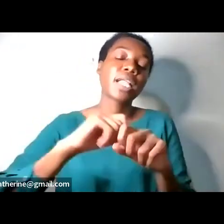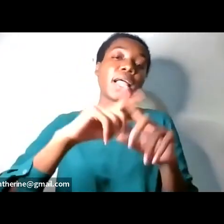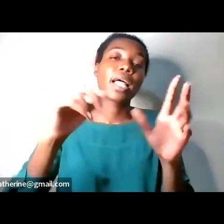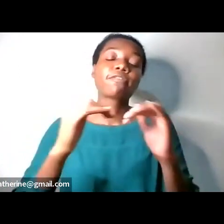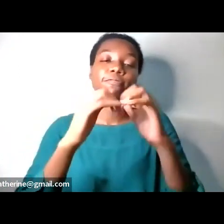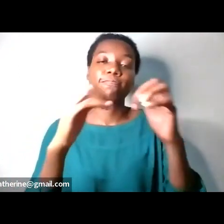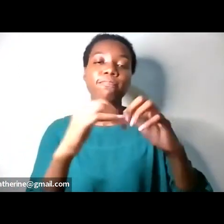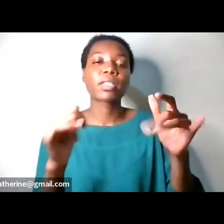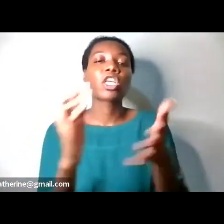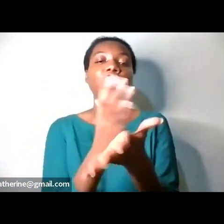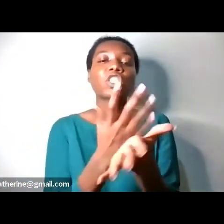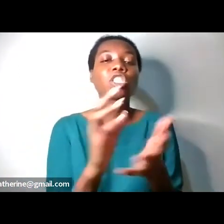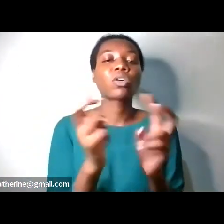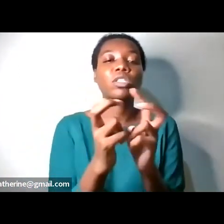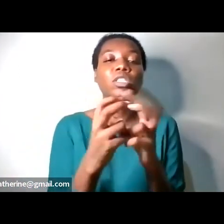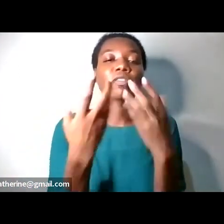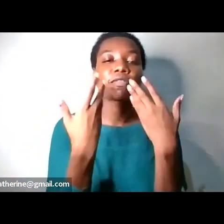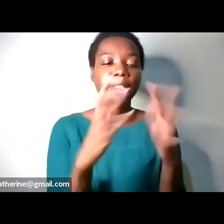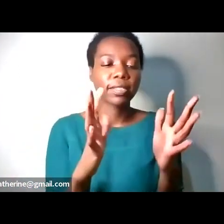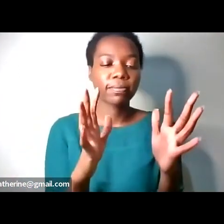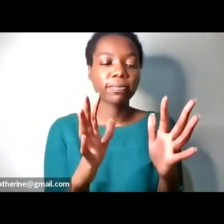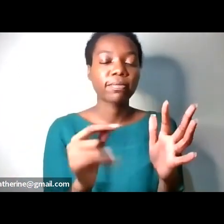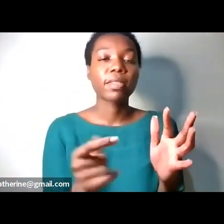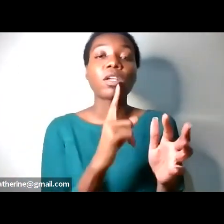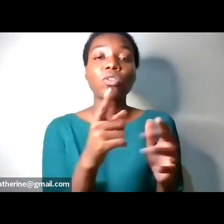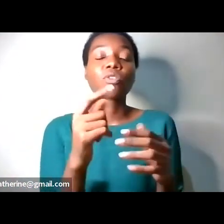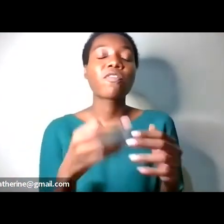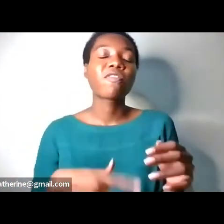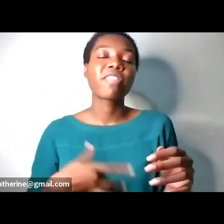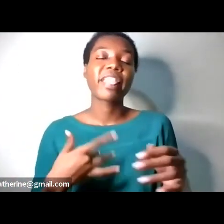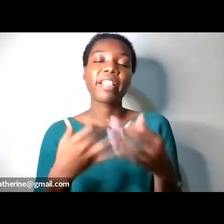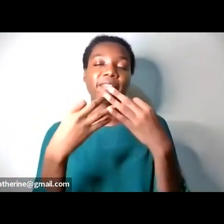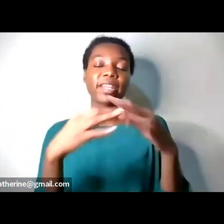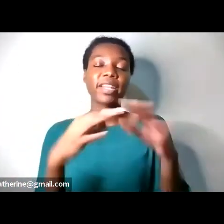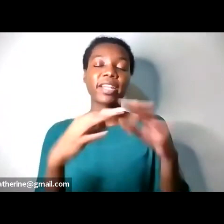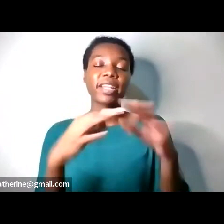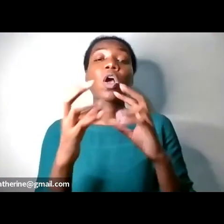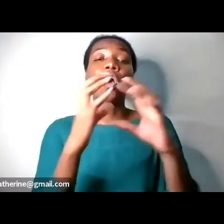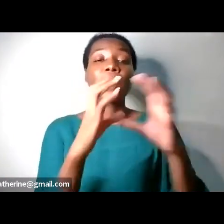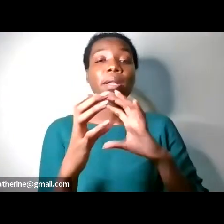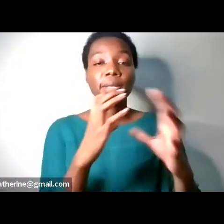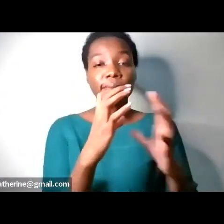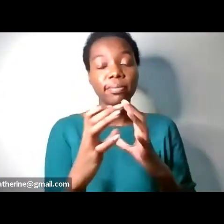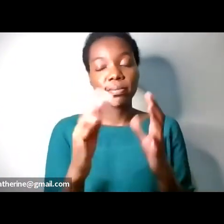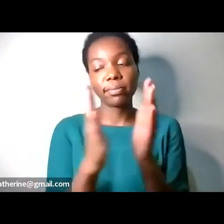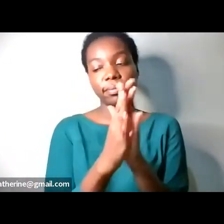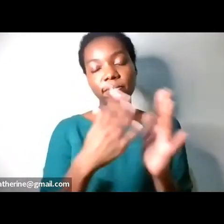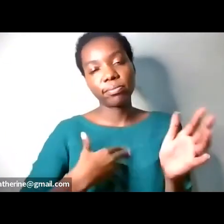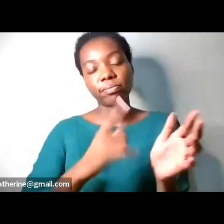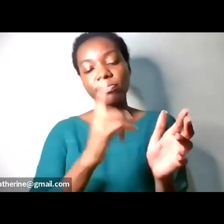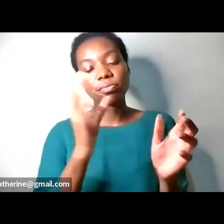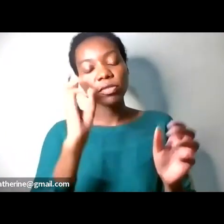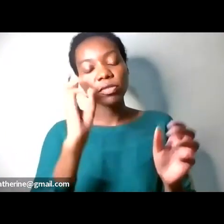their numbers on the chat. Feel free to contact them, and I'm sure you'll be informed, or you'll get to